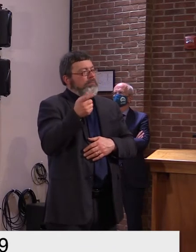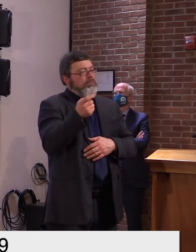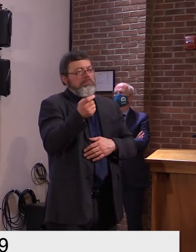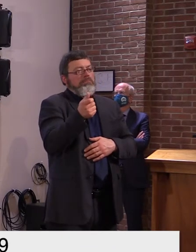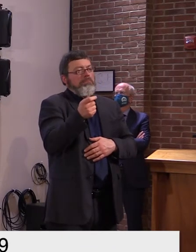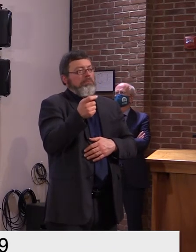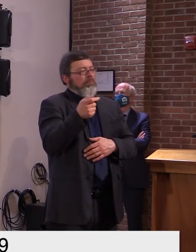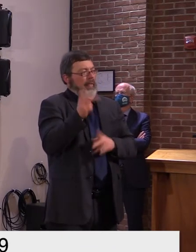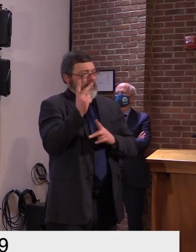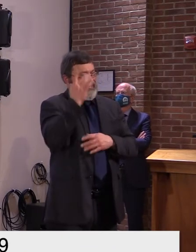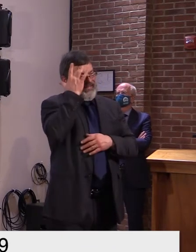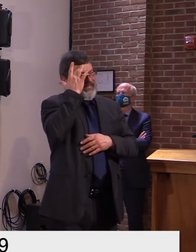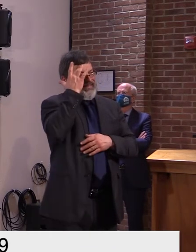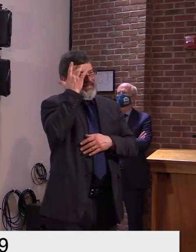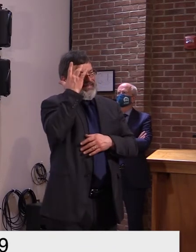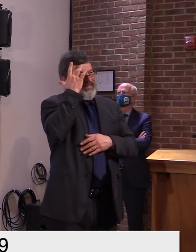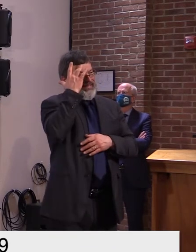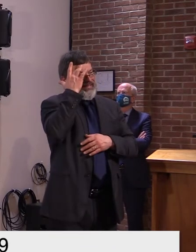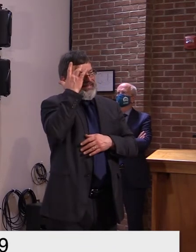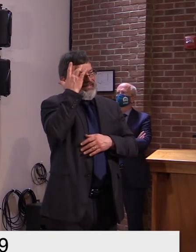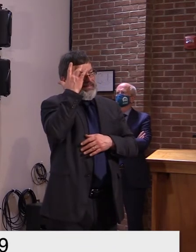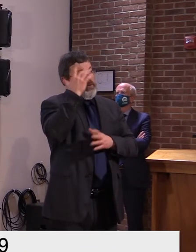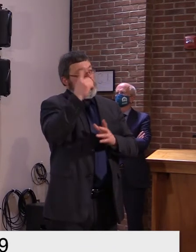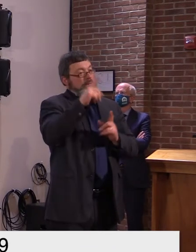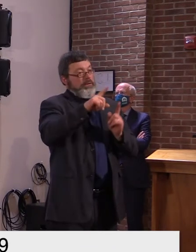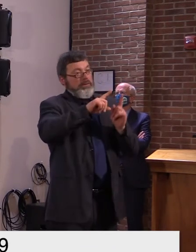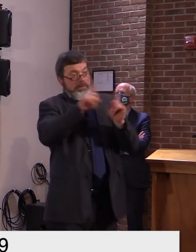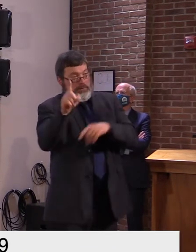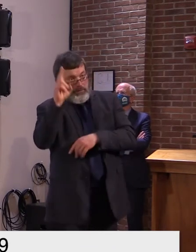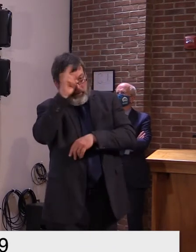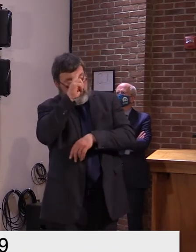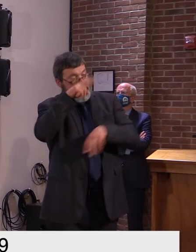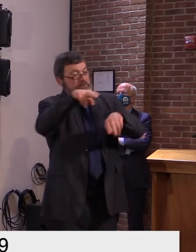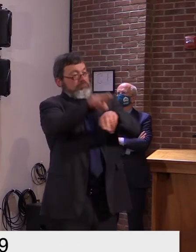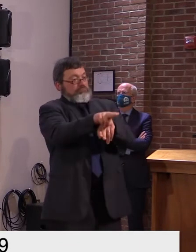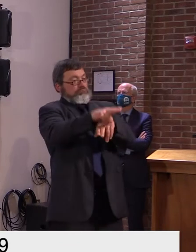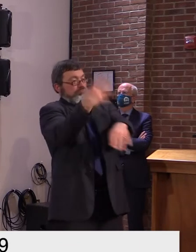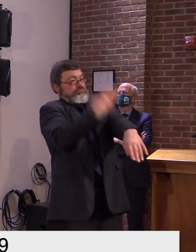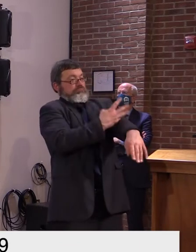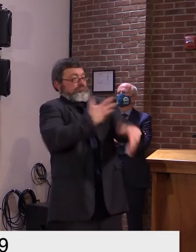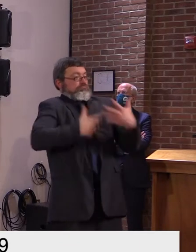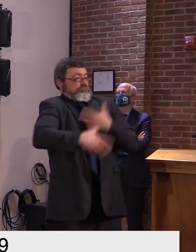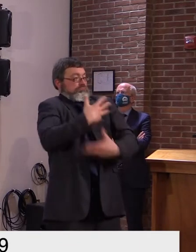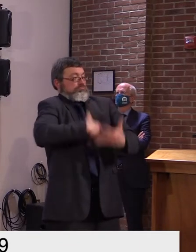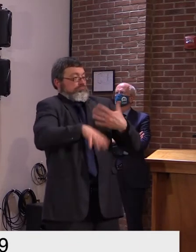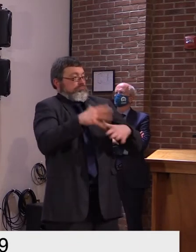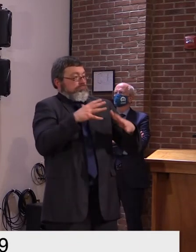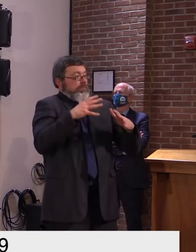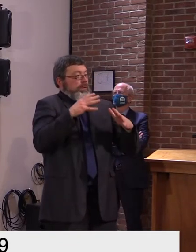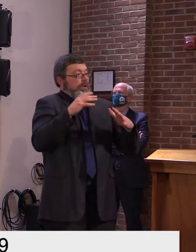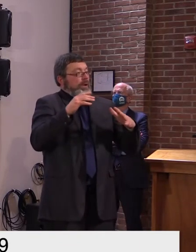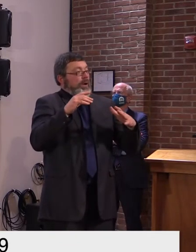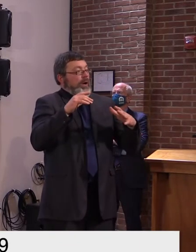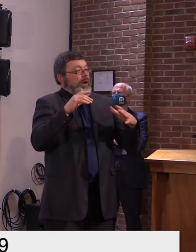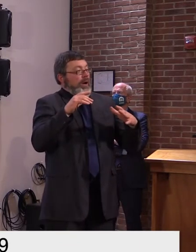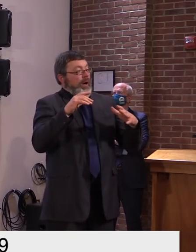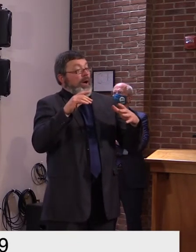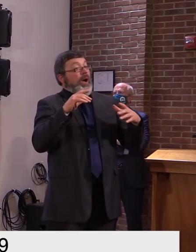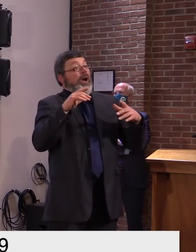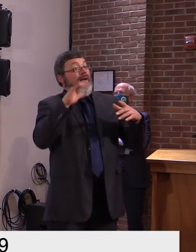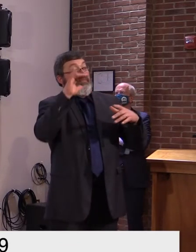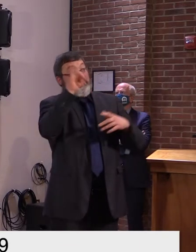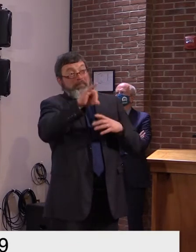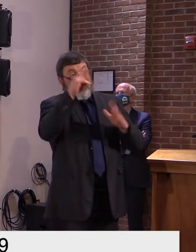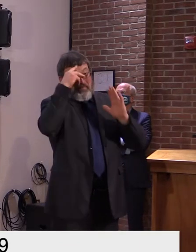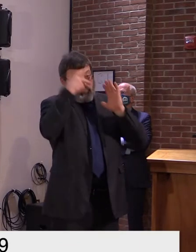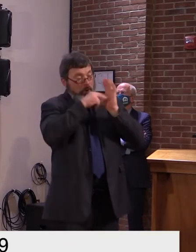It's a complicated therapy in some ways because it requires an infusion center where people can sit